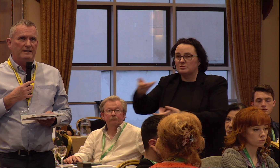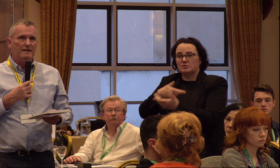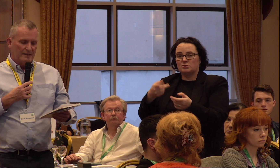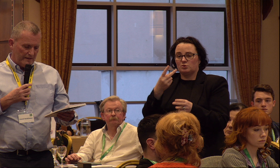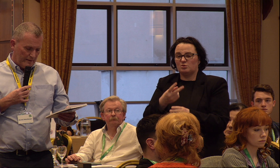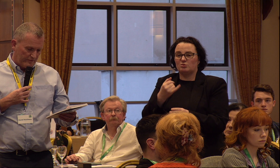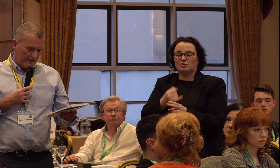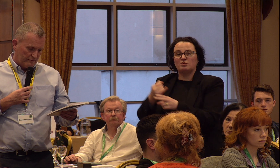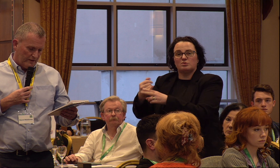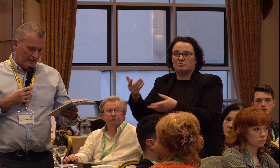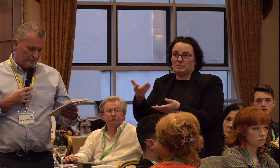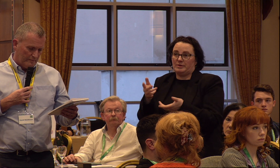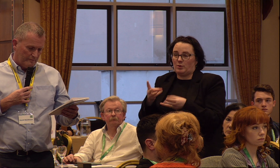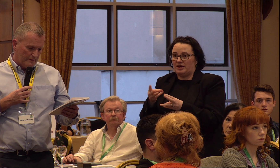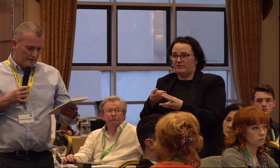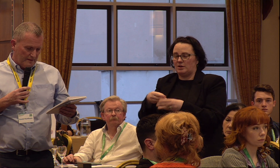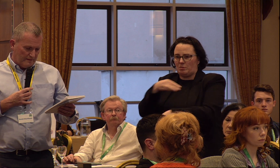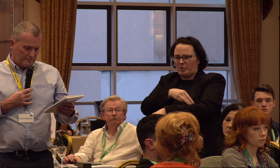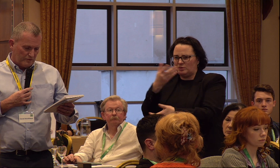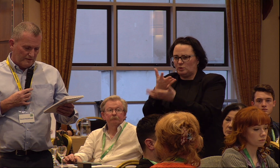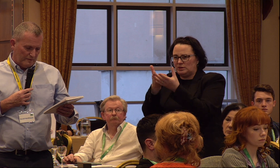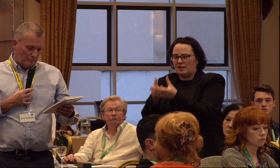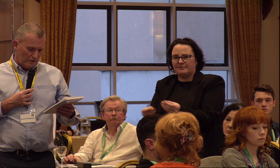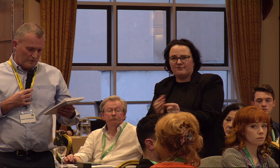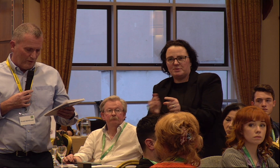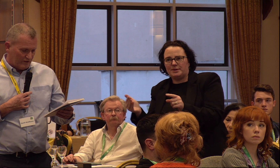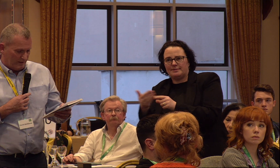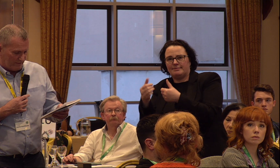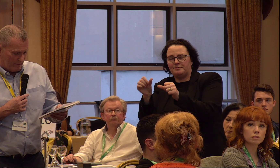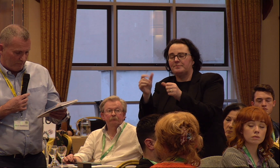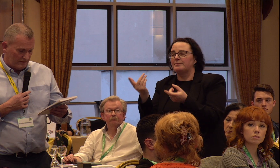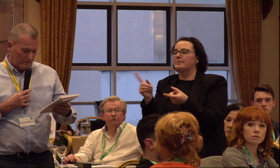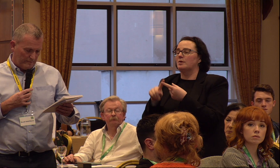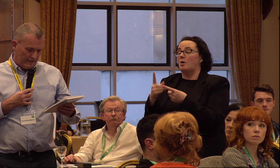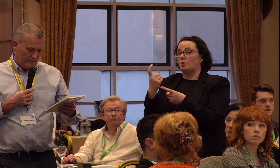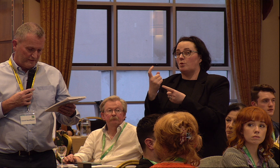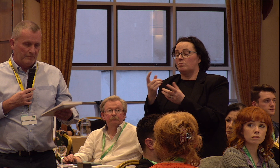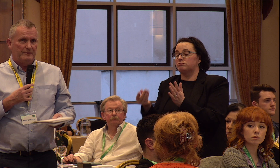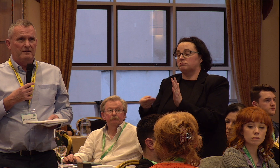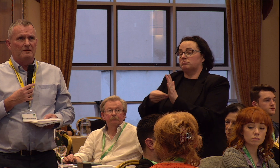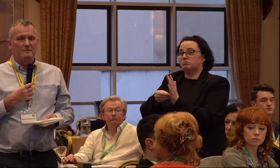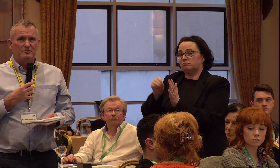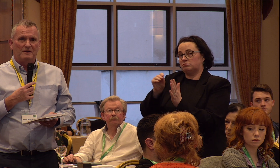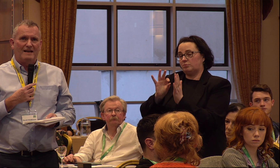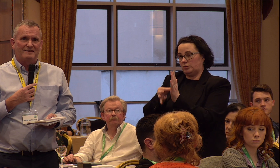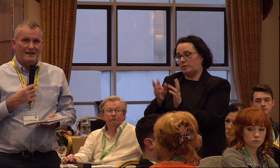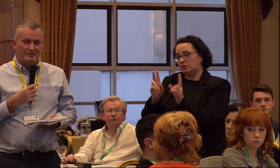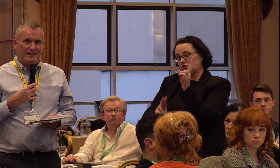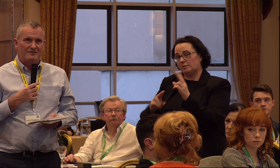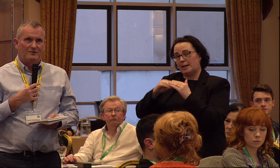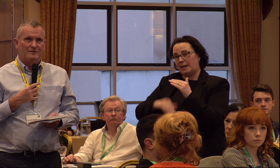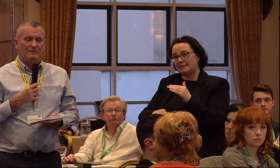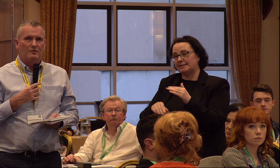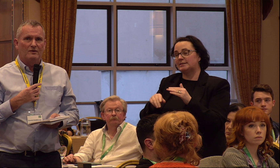way of getting around that problem. I suppose one other point we had to make was that maybe there should be less